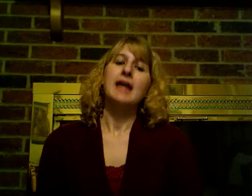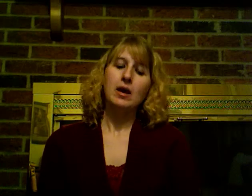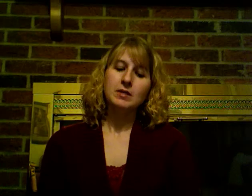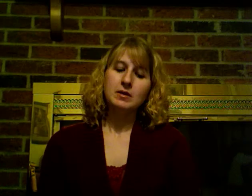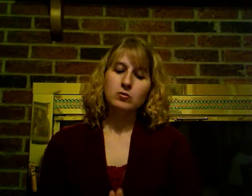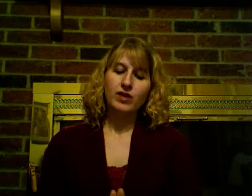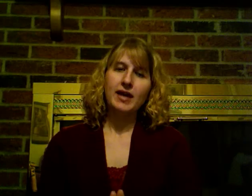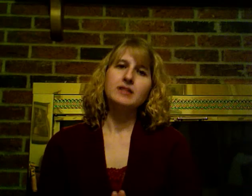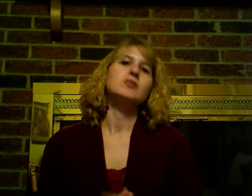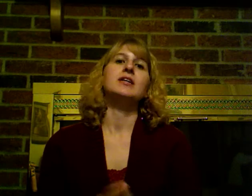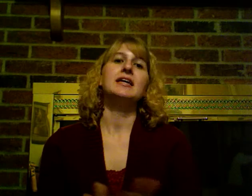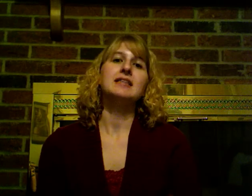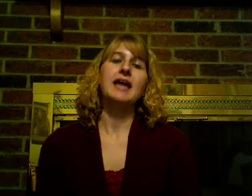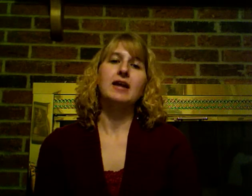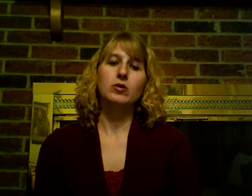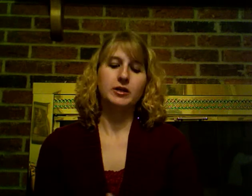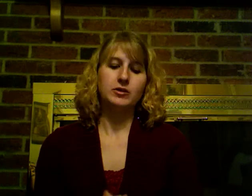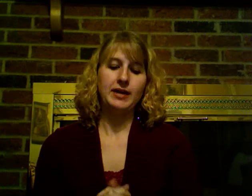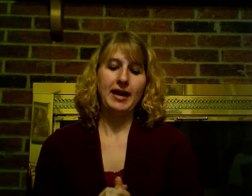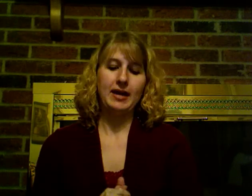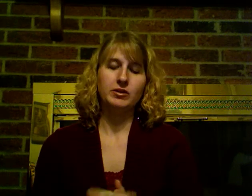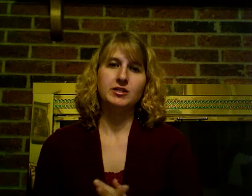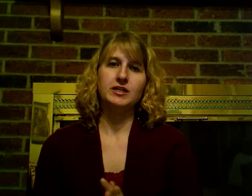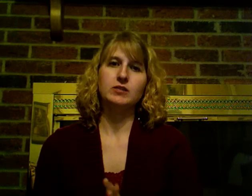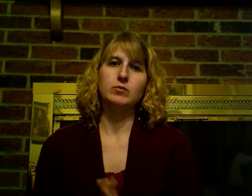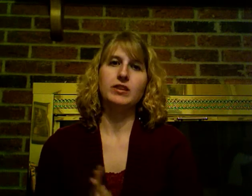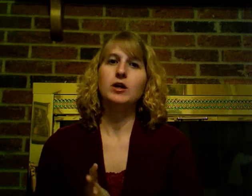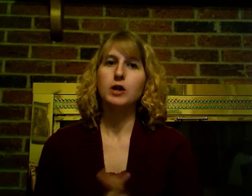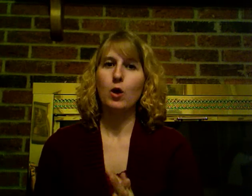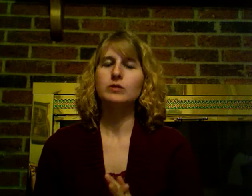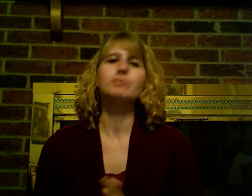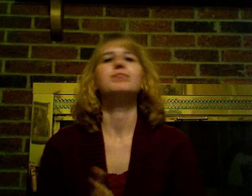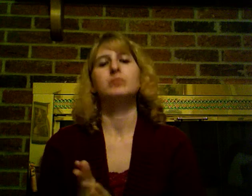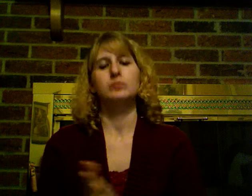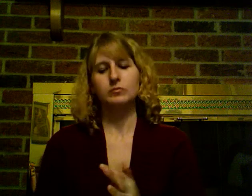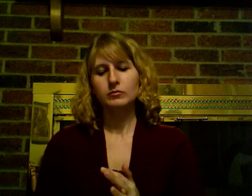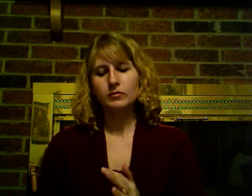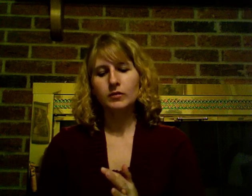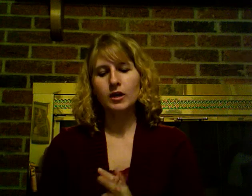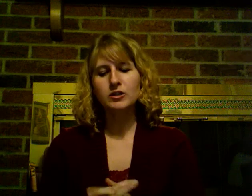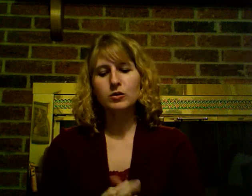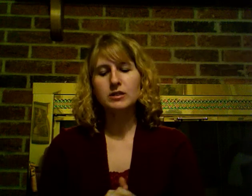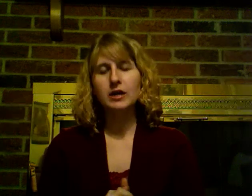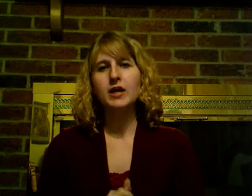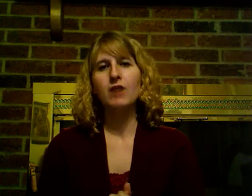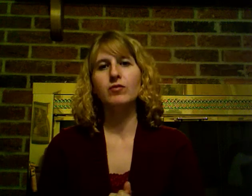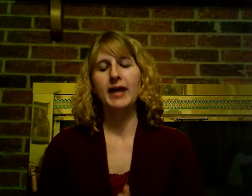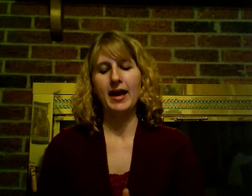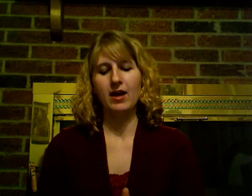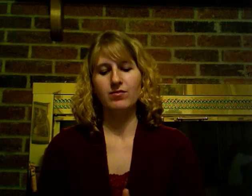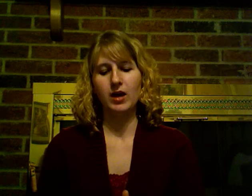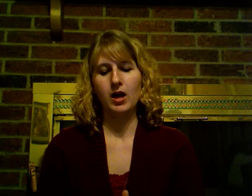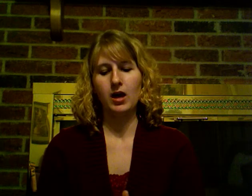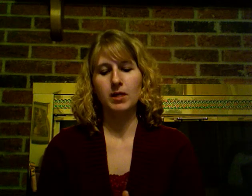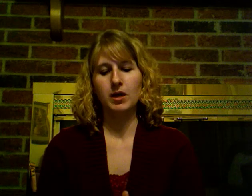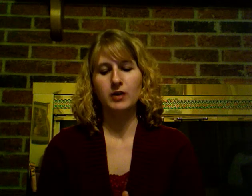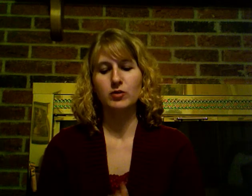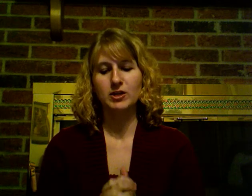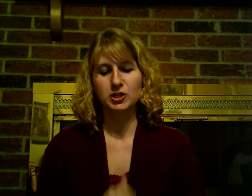Now I'm going to move on to the next category in Unit 8, which deals with clothes. So starting off, we have a dress